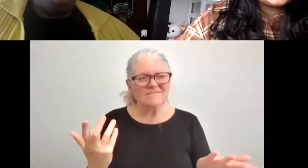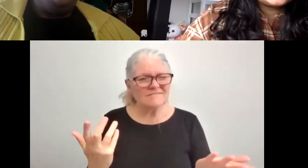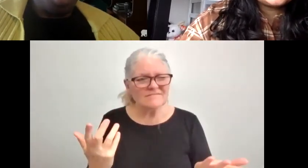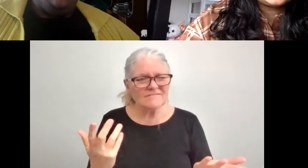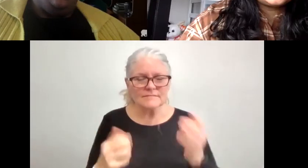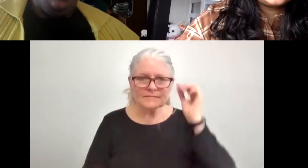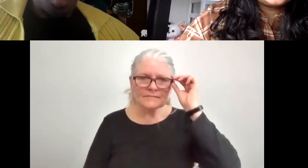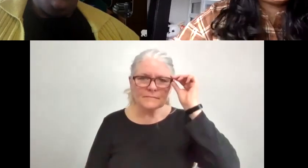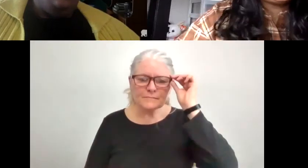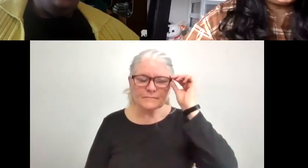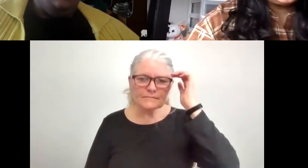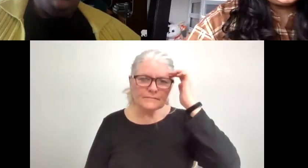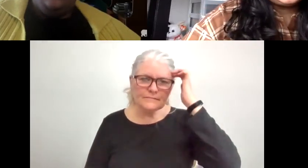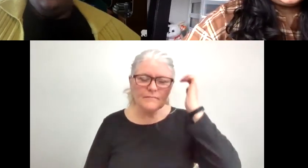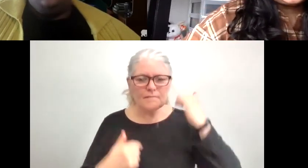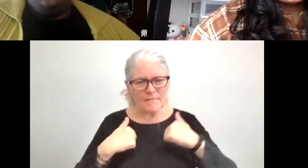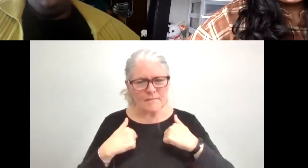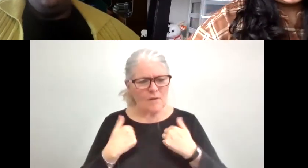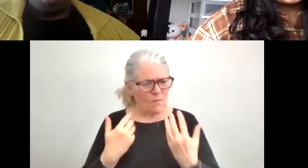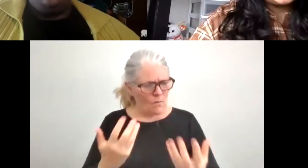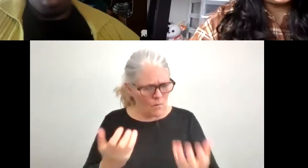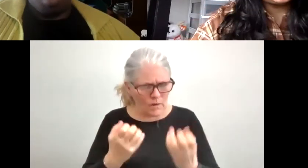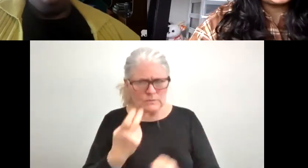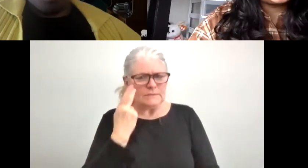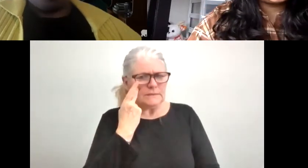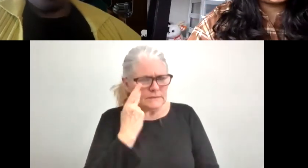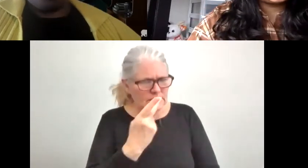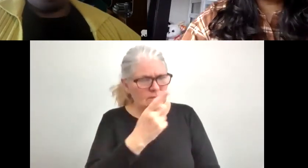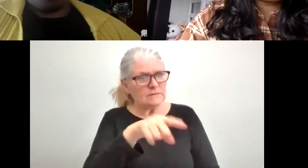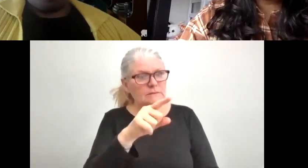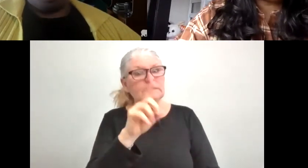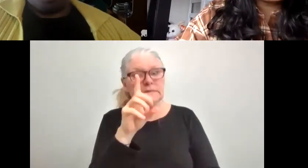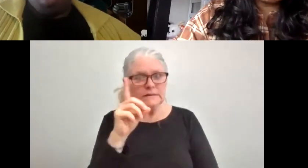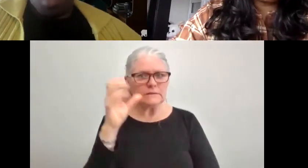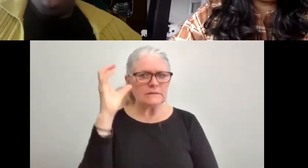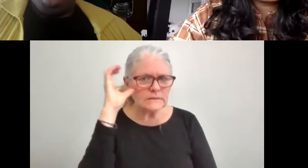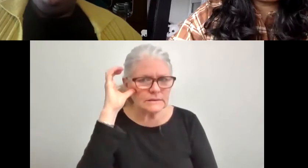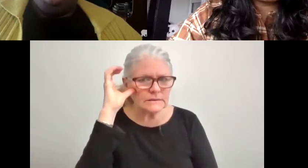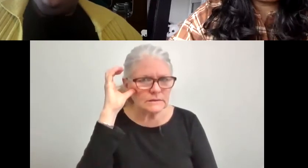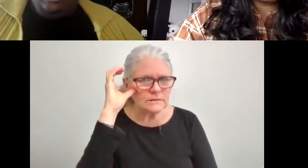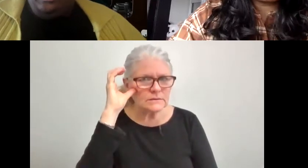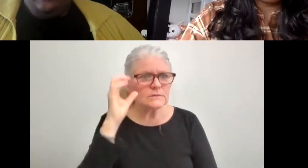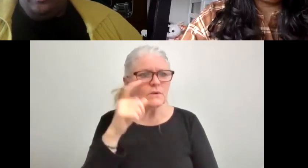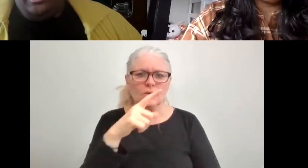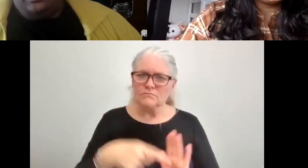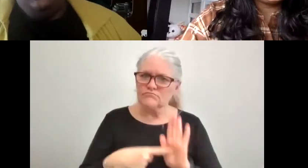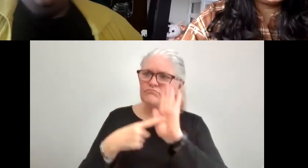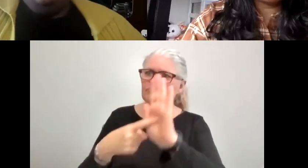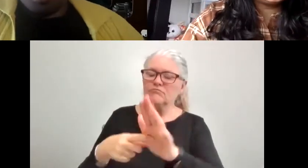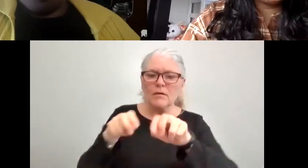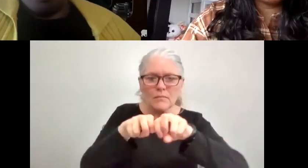And really, like, I want indications that people listened to who they are platforming in any given